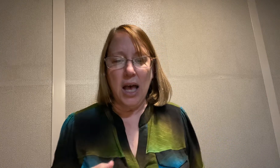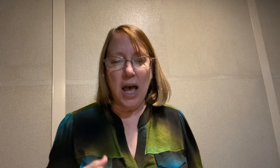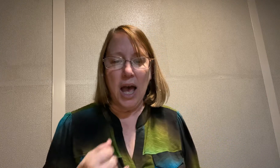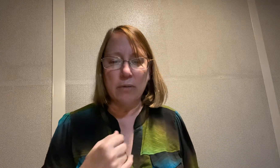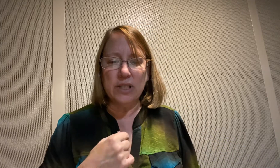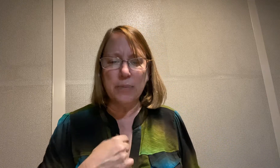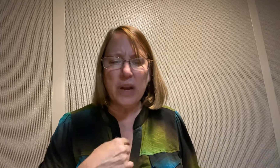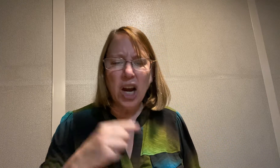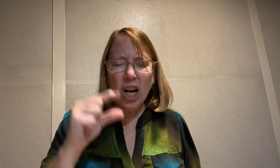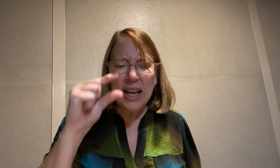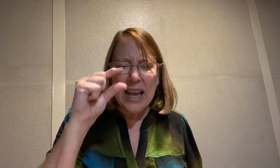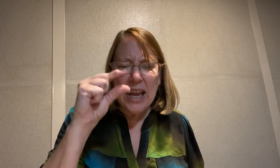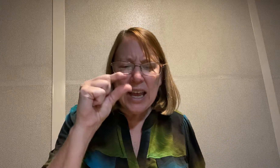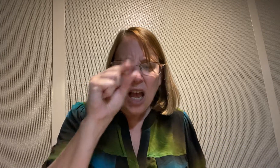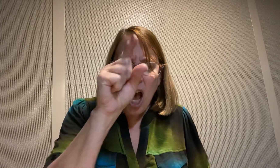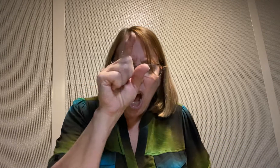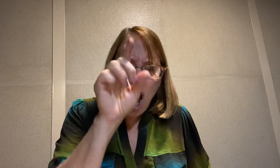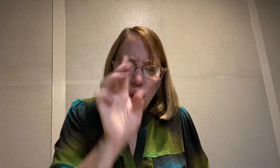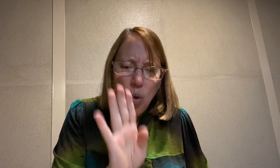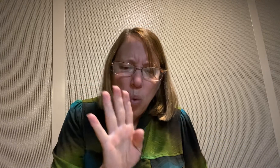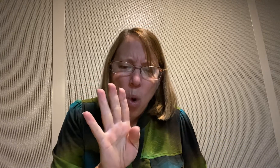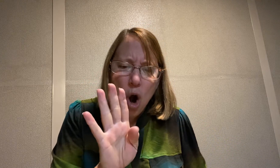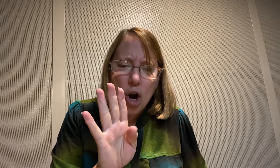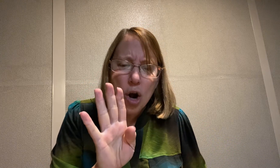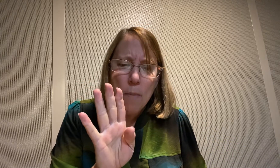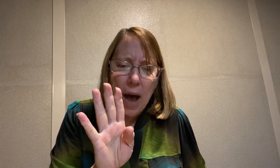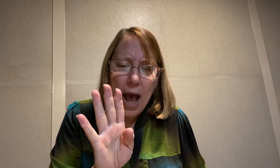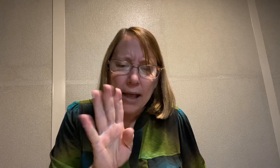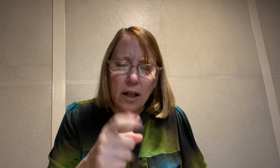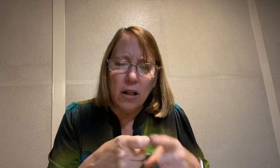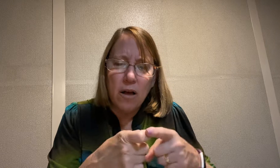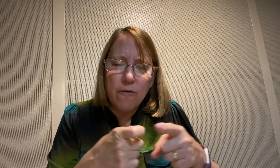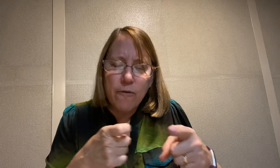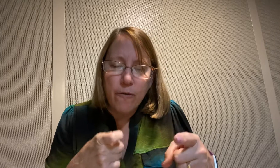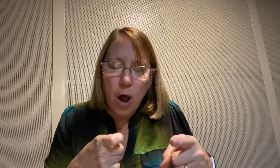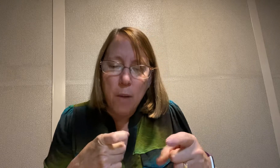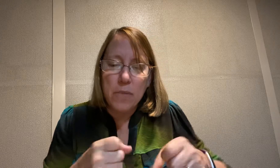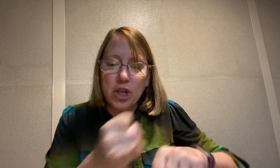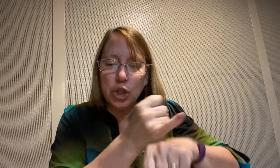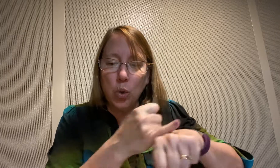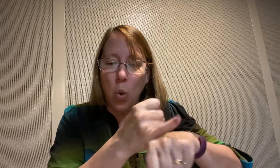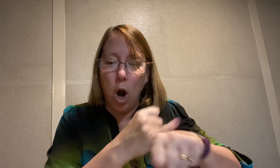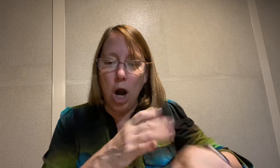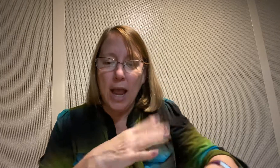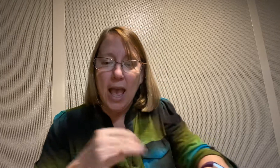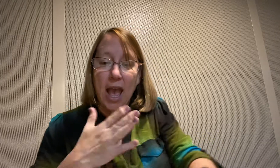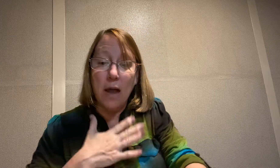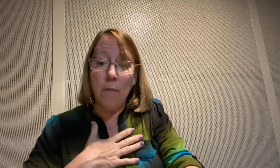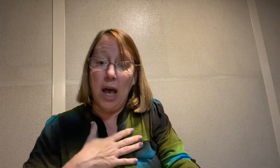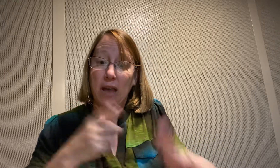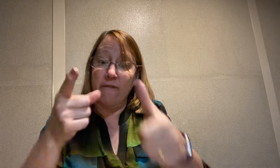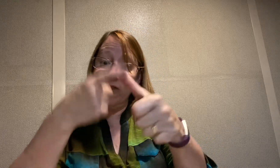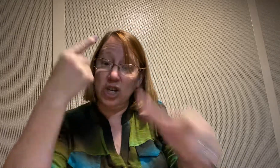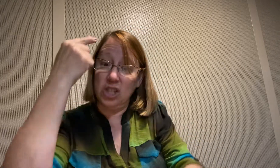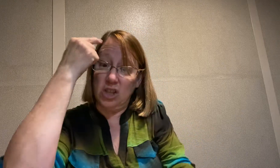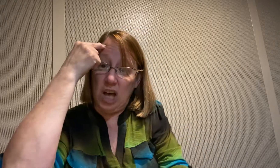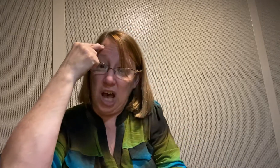I was barely a quarter mile from the shore, and my first thought,